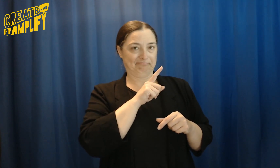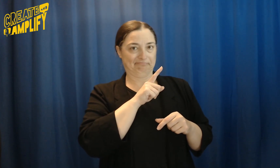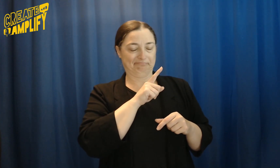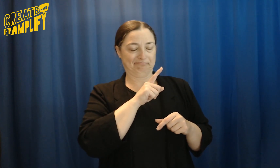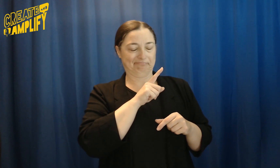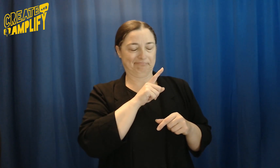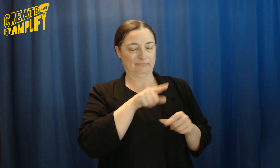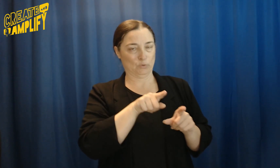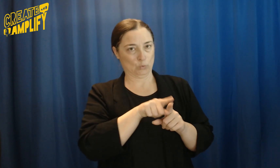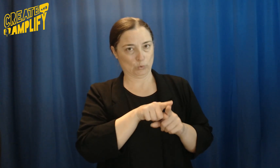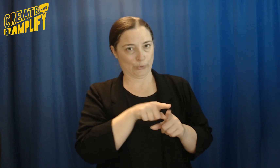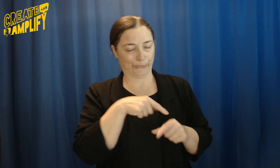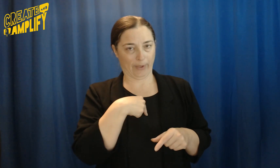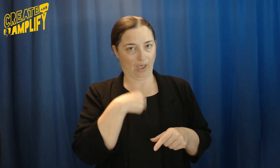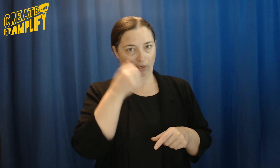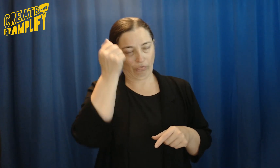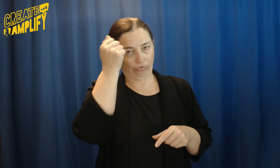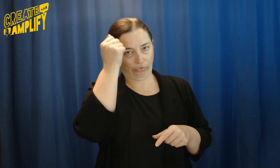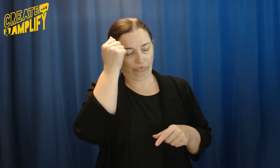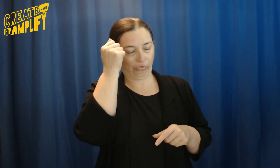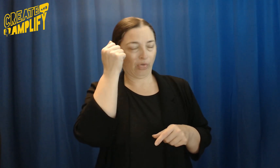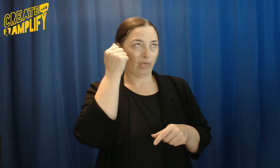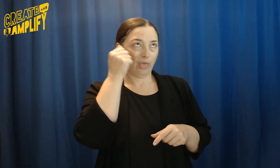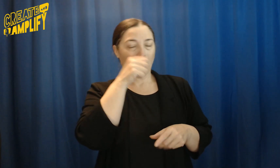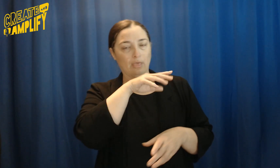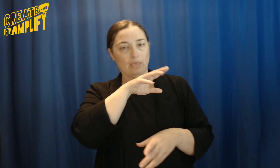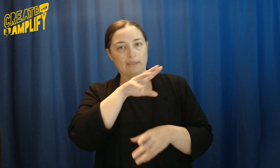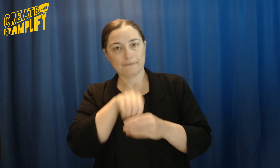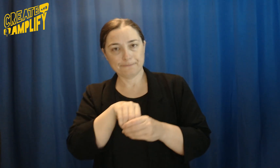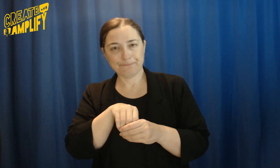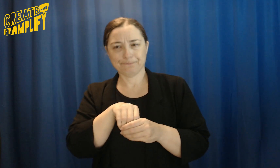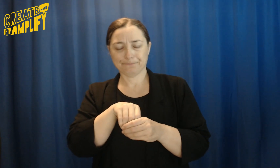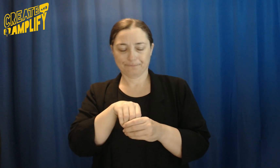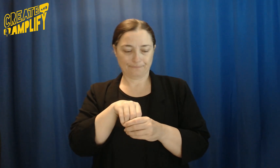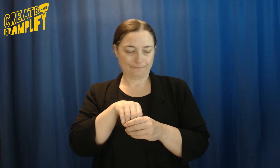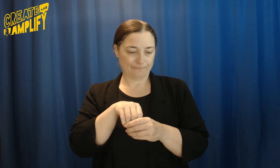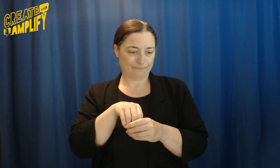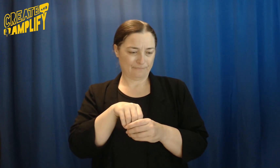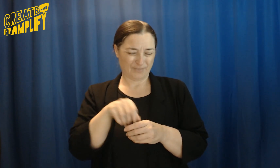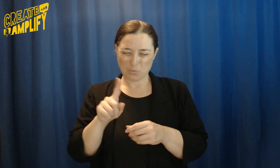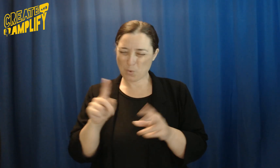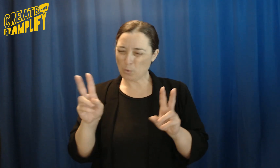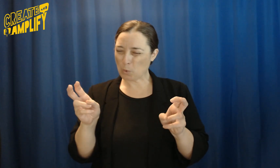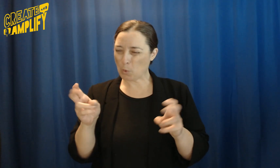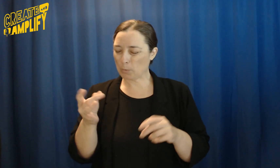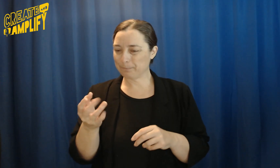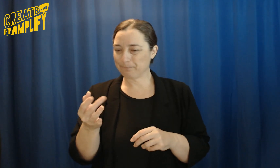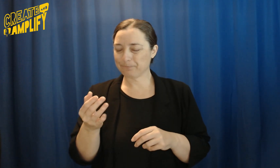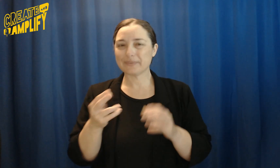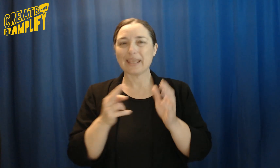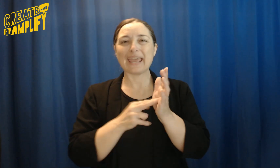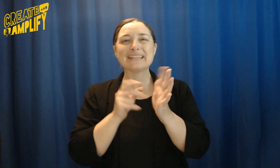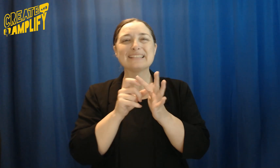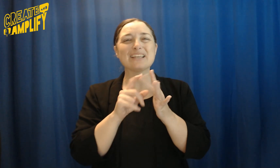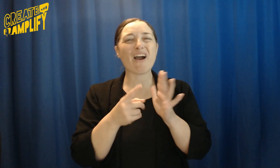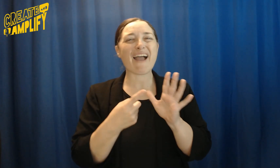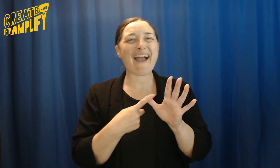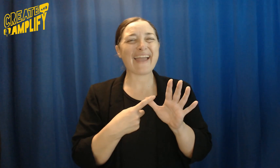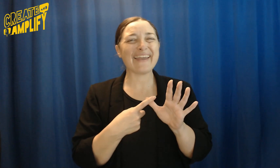foolishly took part in what do I even call it? The NDIA are doing, or